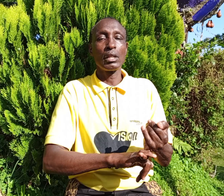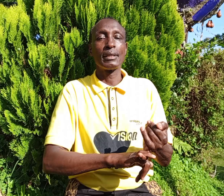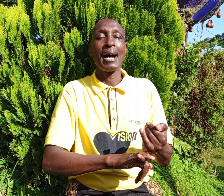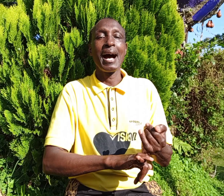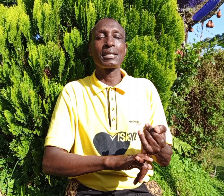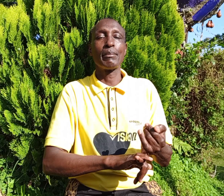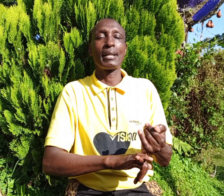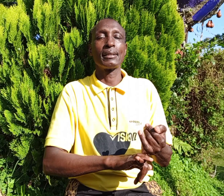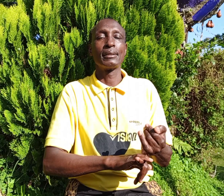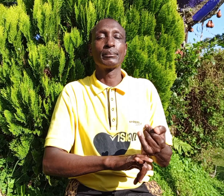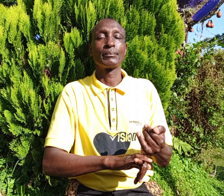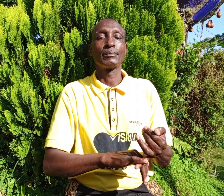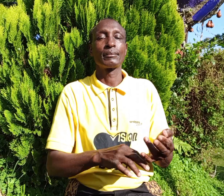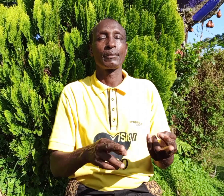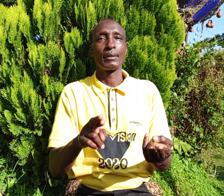Morning otiot husband.